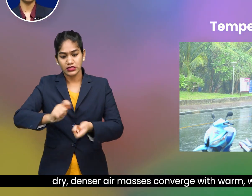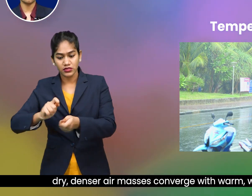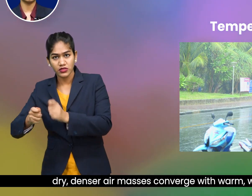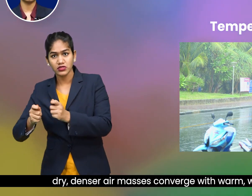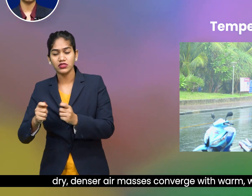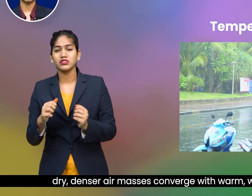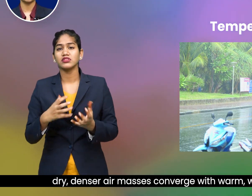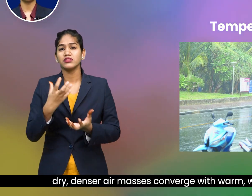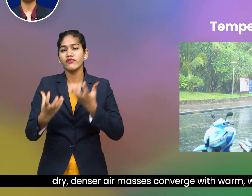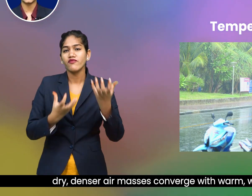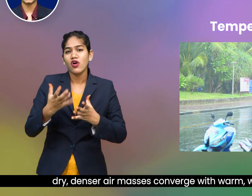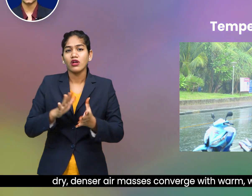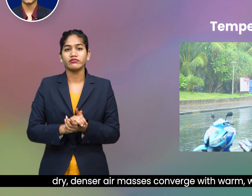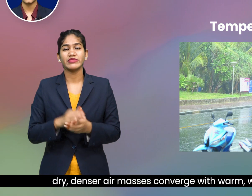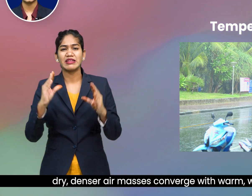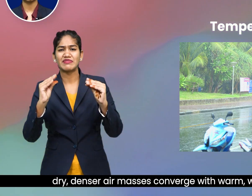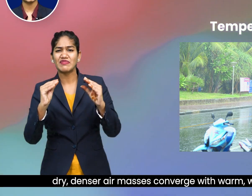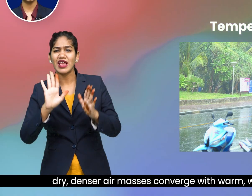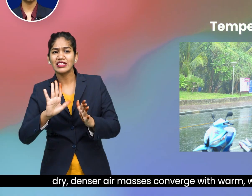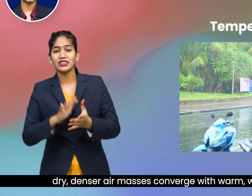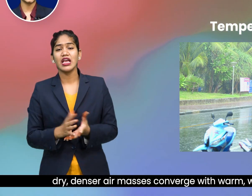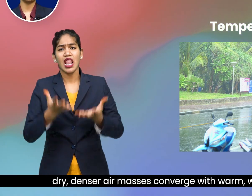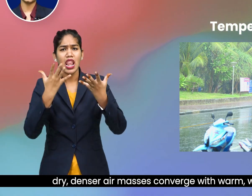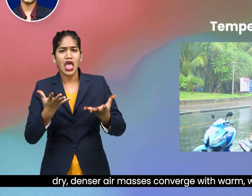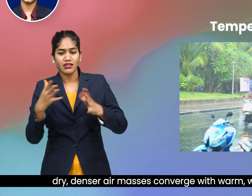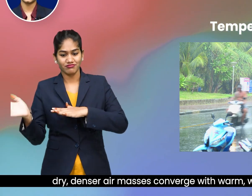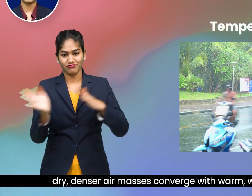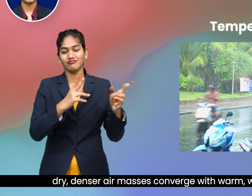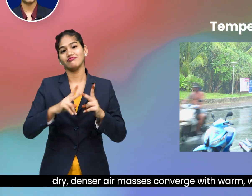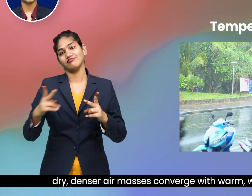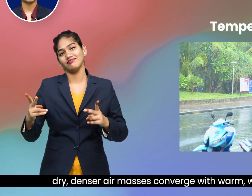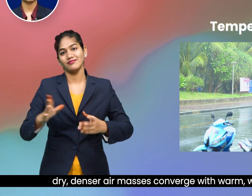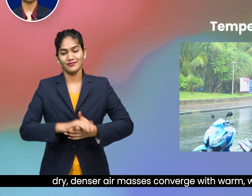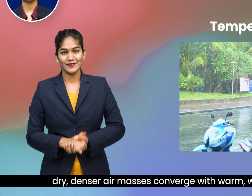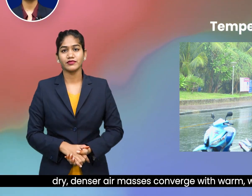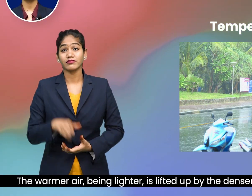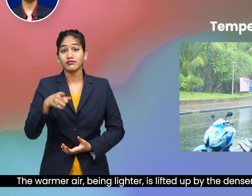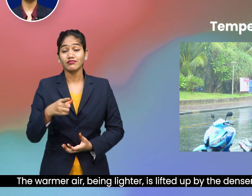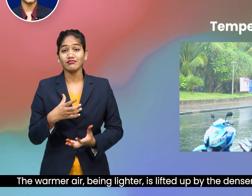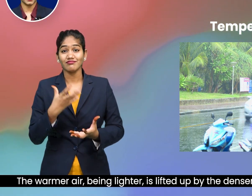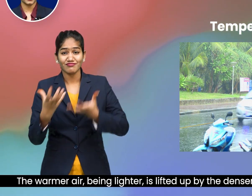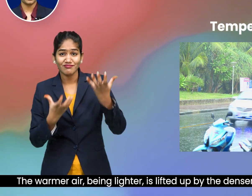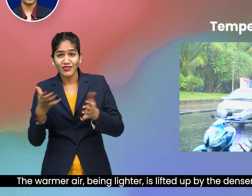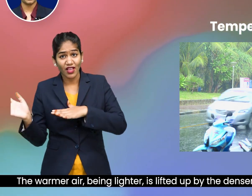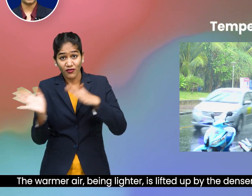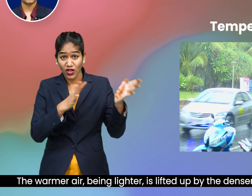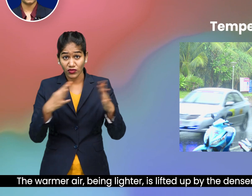with warm, wet, lighter air masses. The warmer